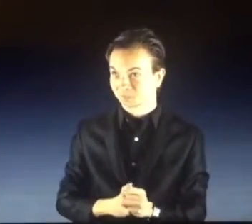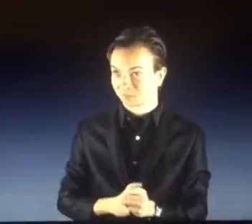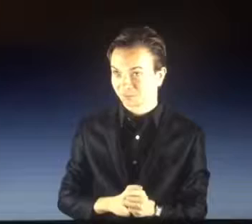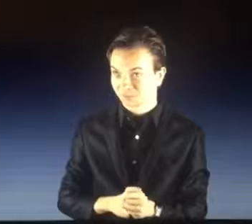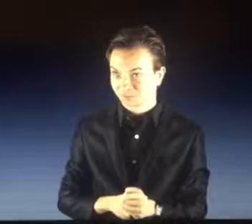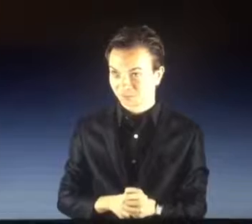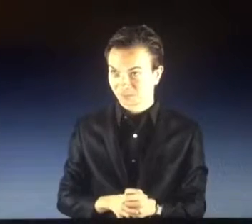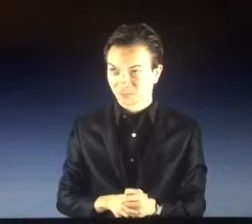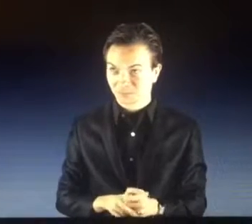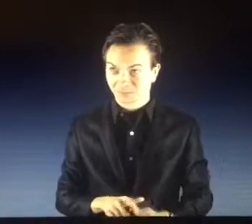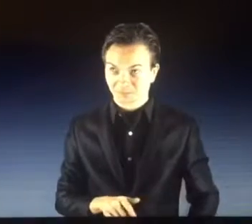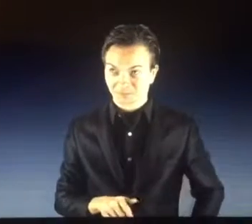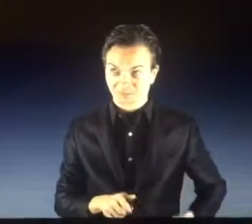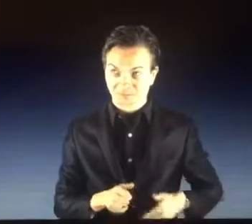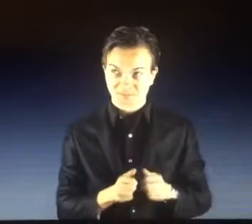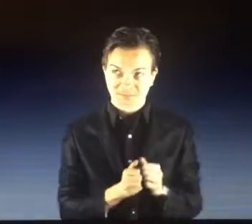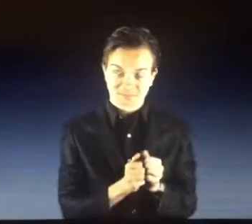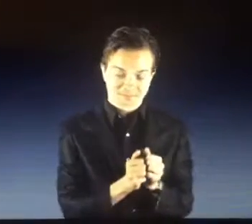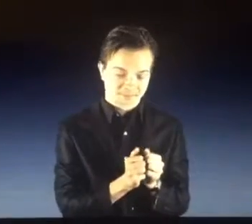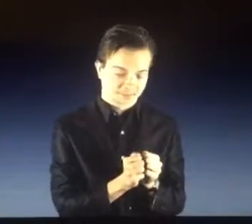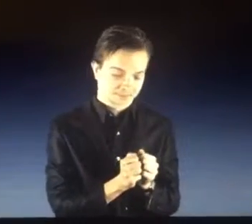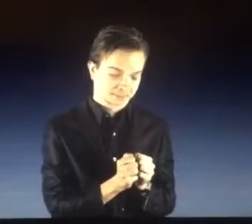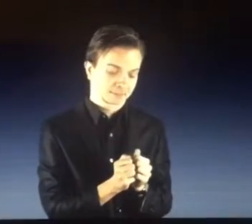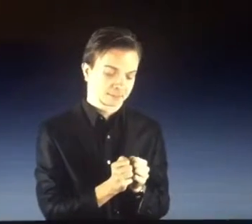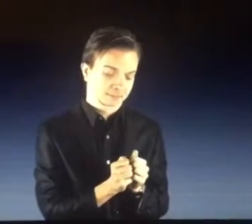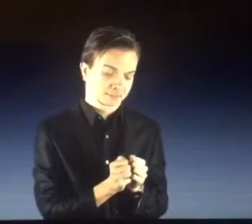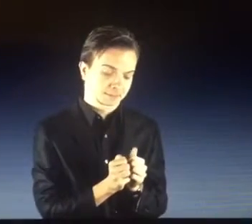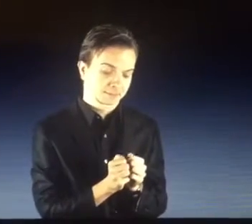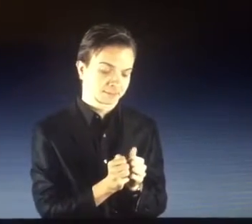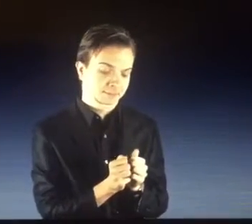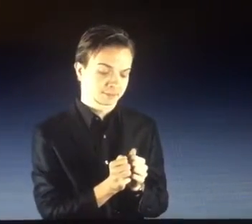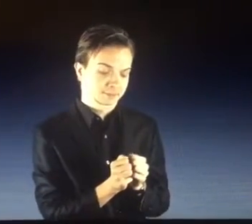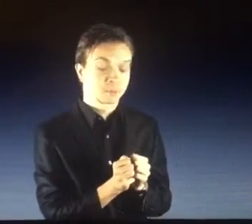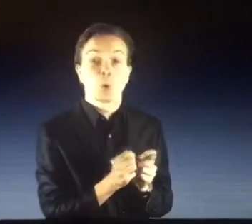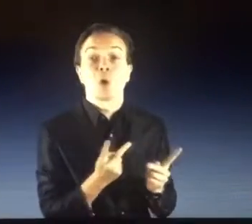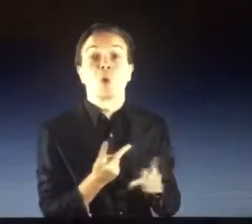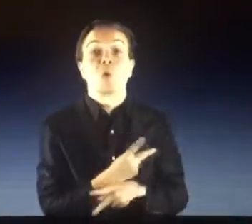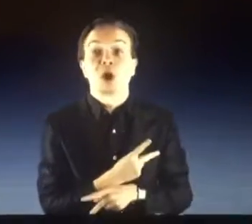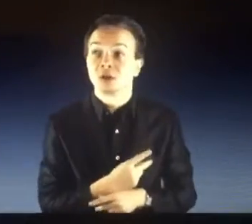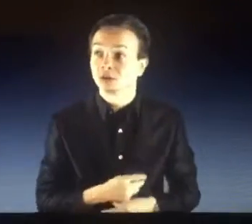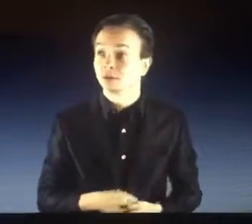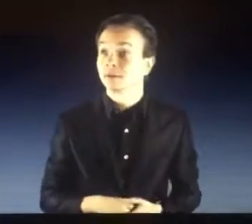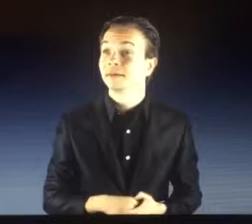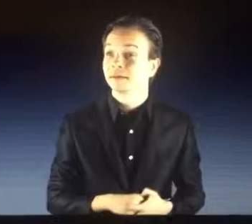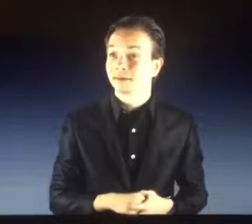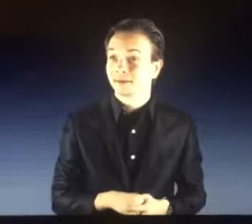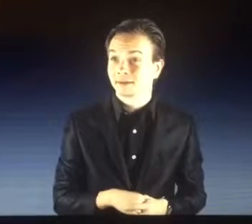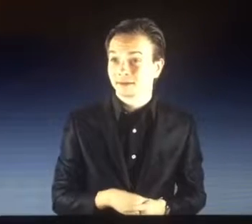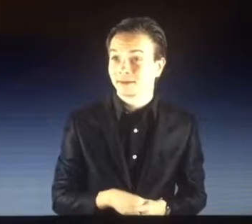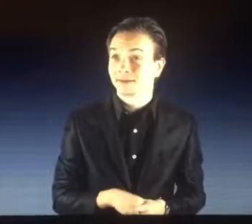facial expressions change and they pull out their phones and start texting. Or it could be